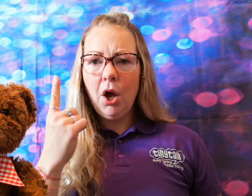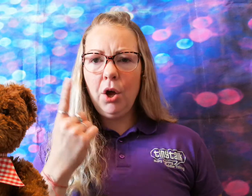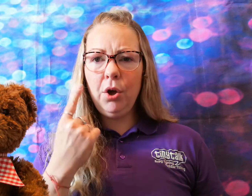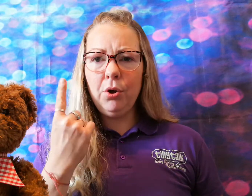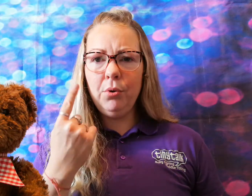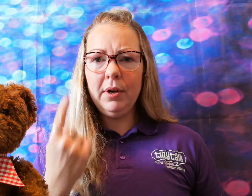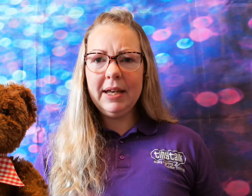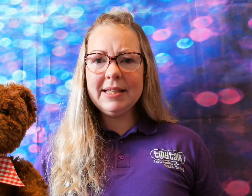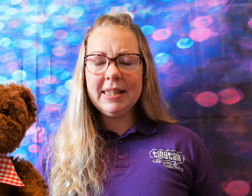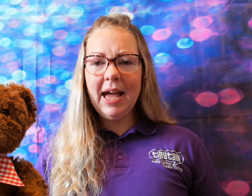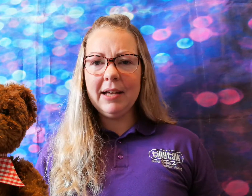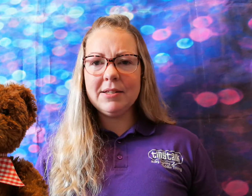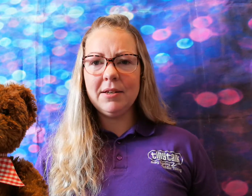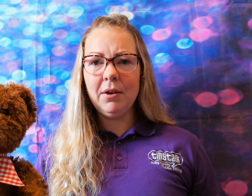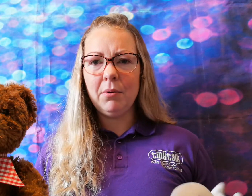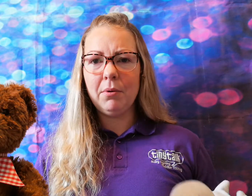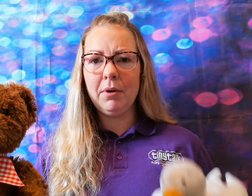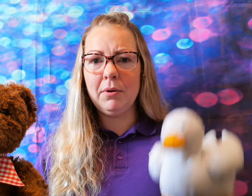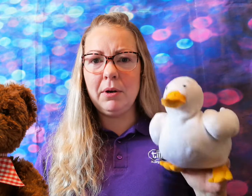Who is that?